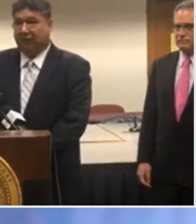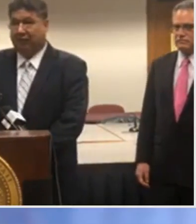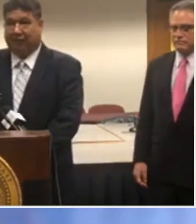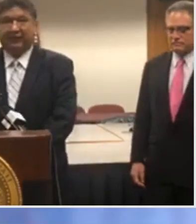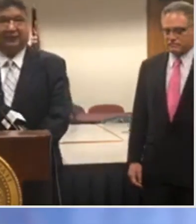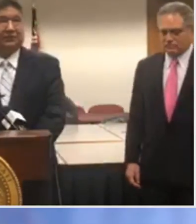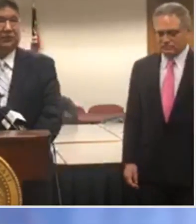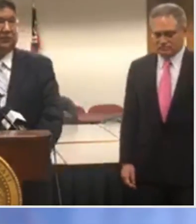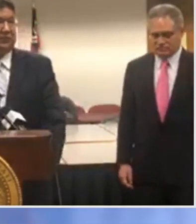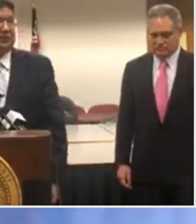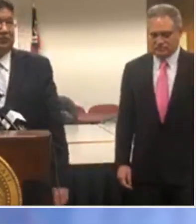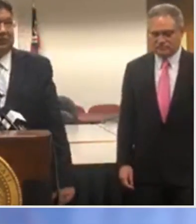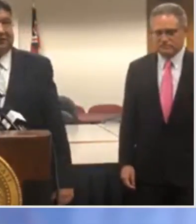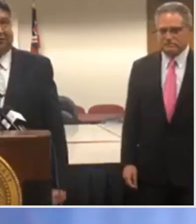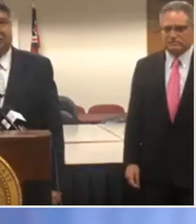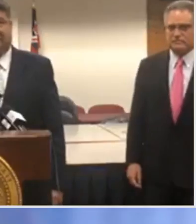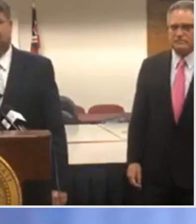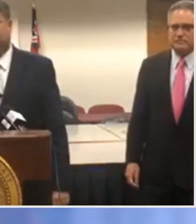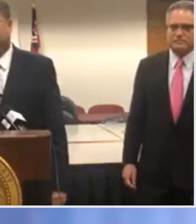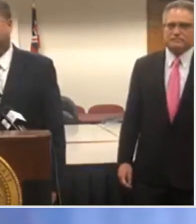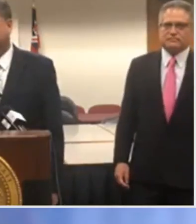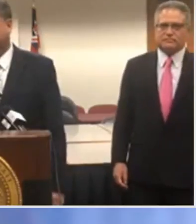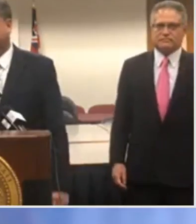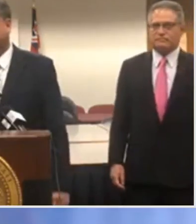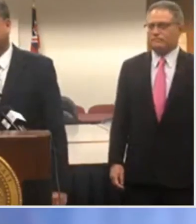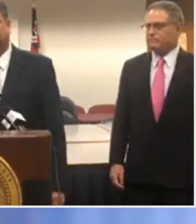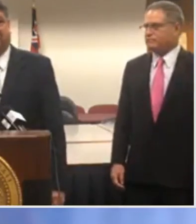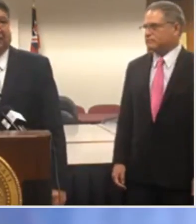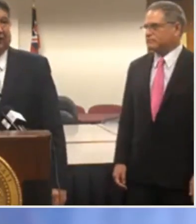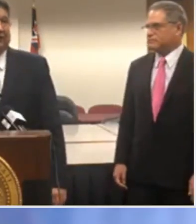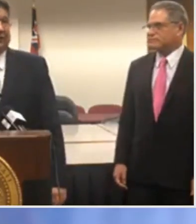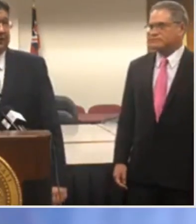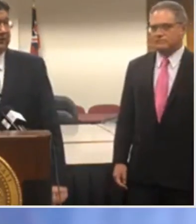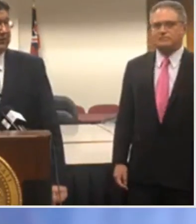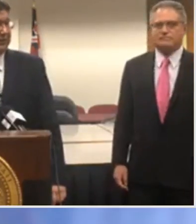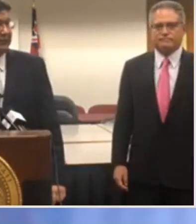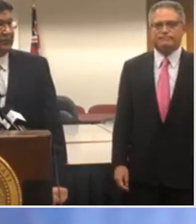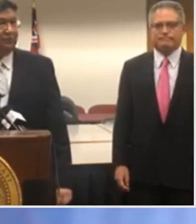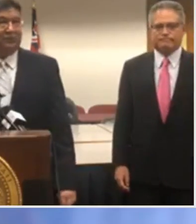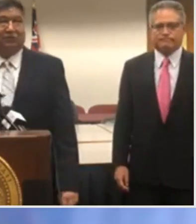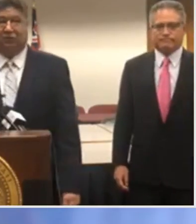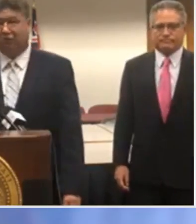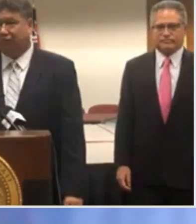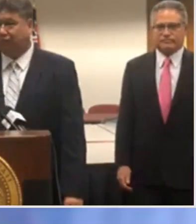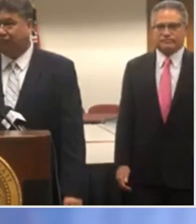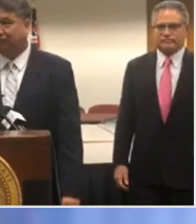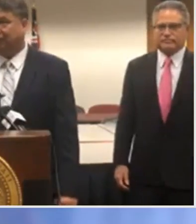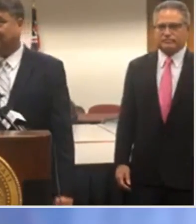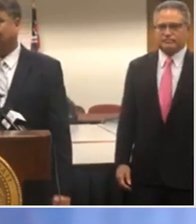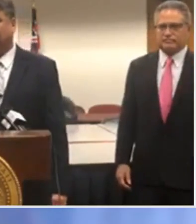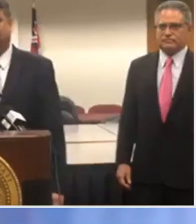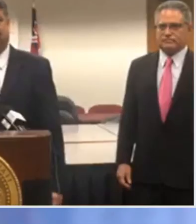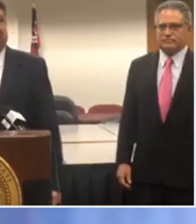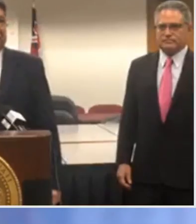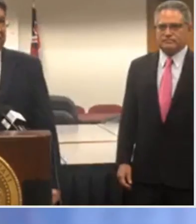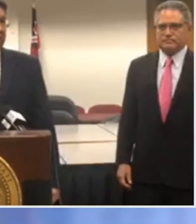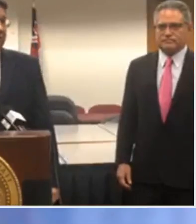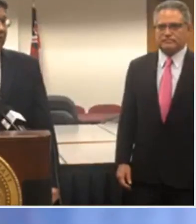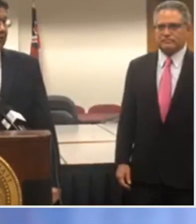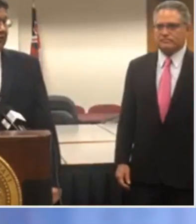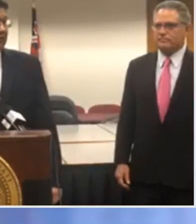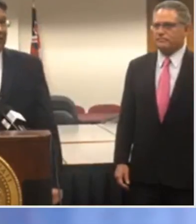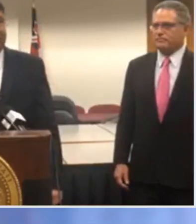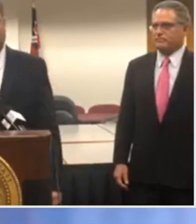I think I would add it certainly creates a greater challenge for the neighbor island legislators who need to go through Daniel K.